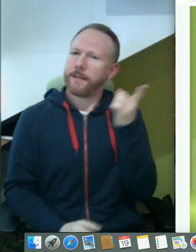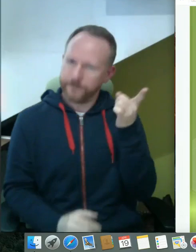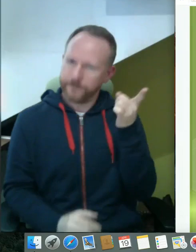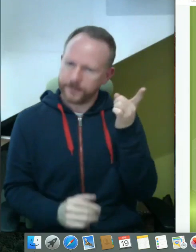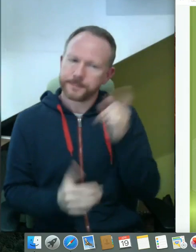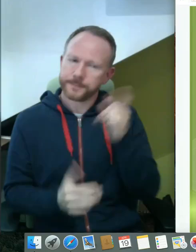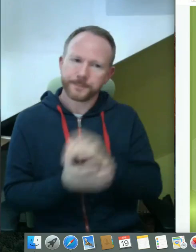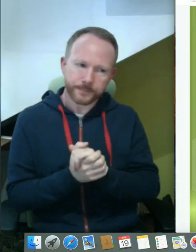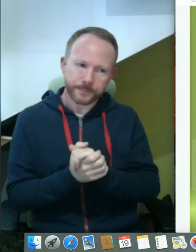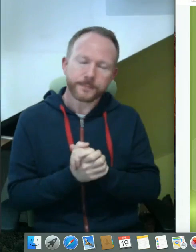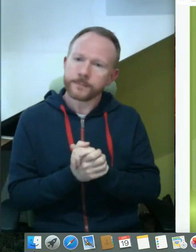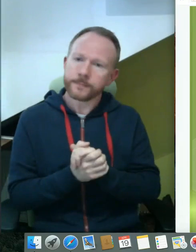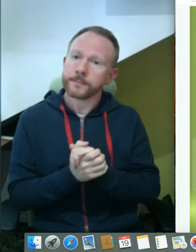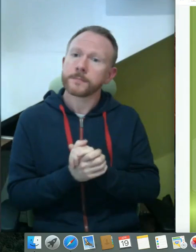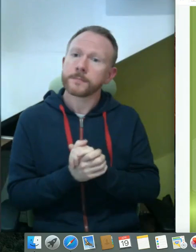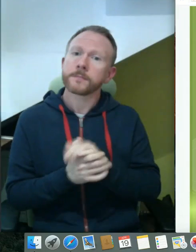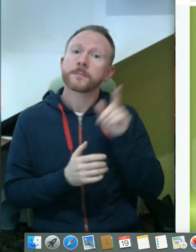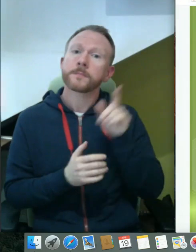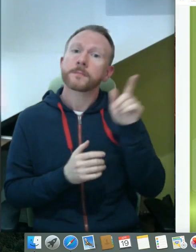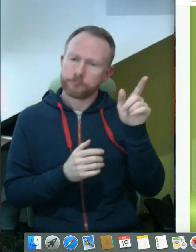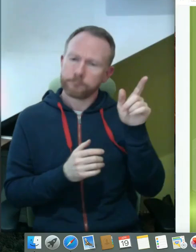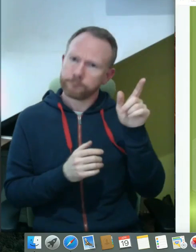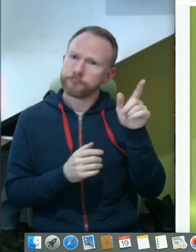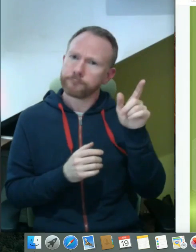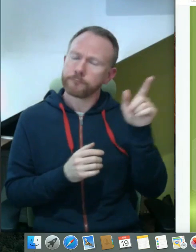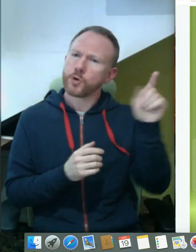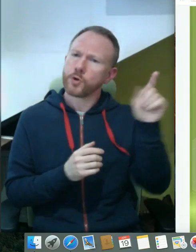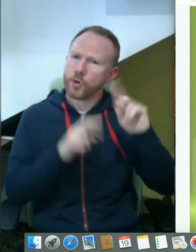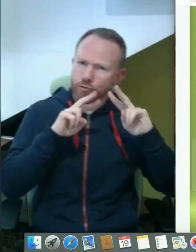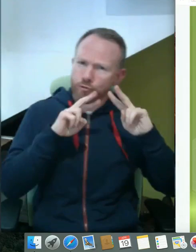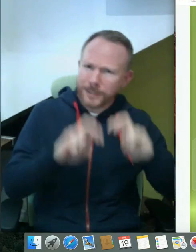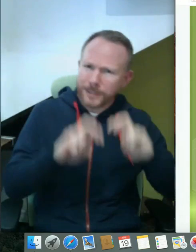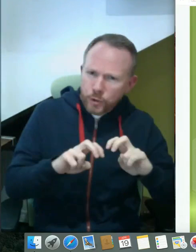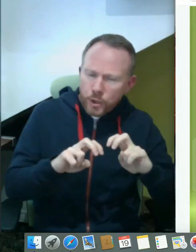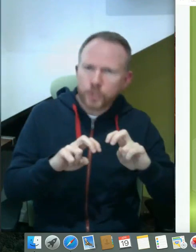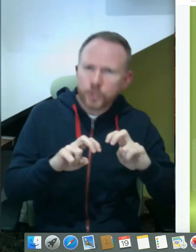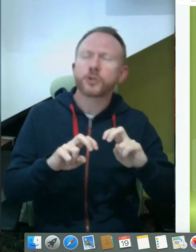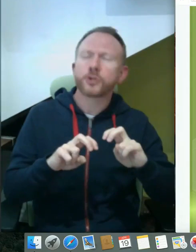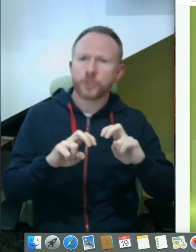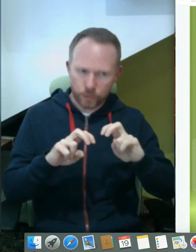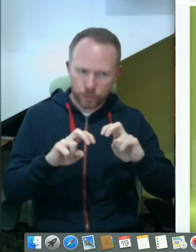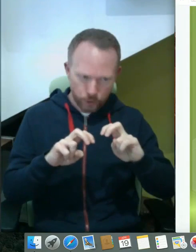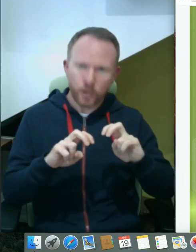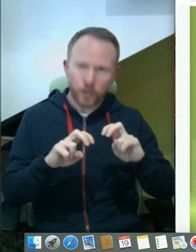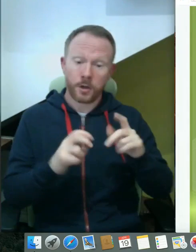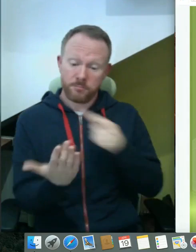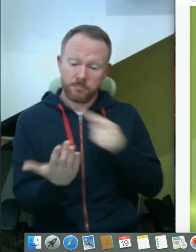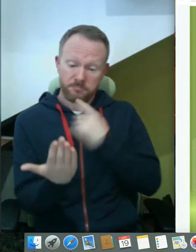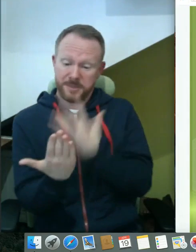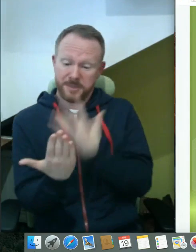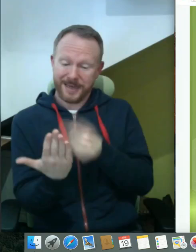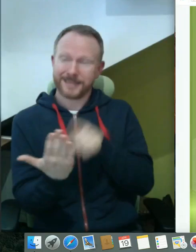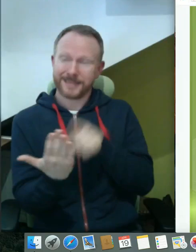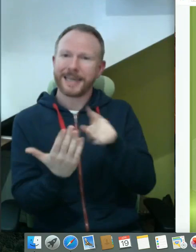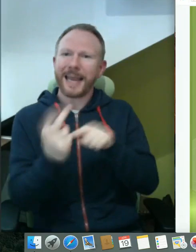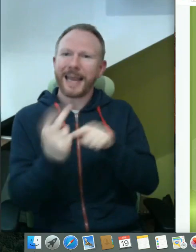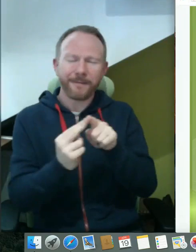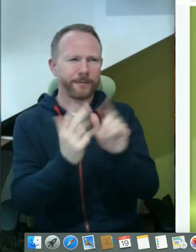research suggests that for complex utterances, consecutive interpreting is the best approach.